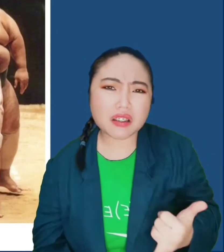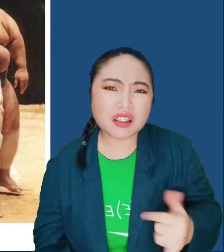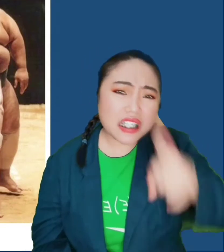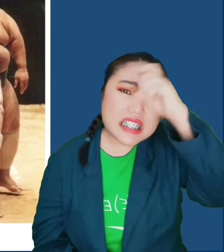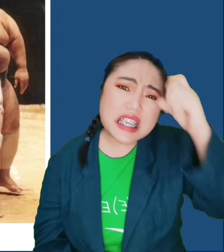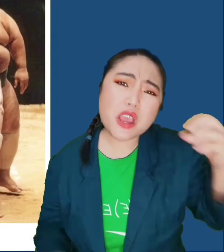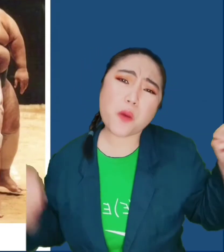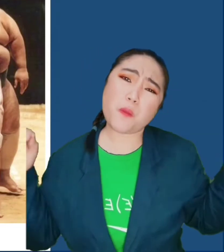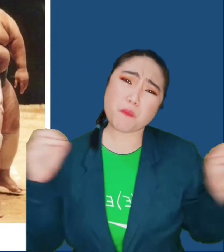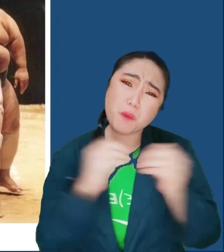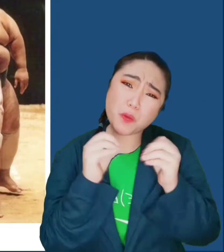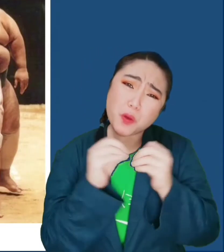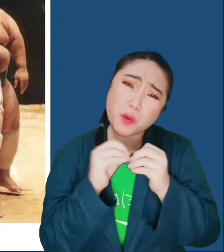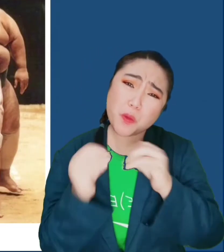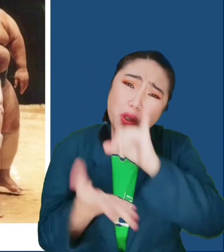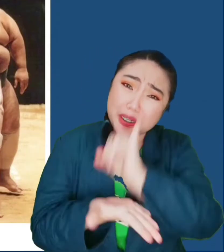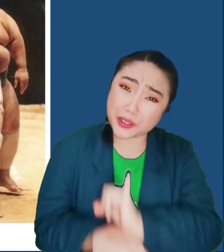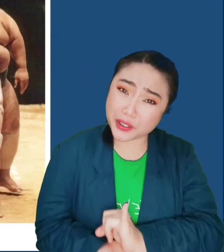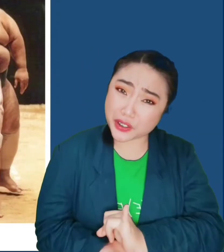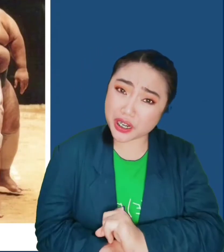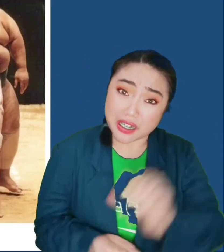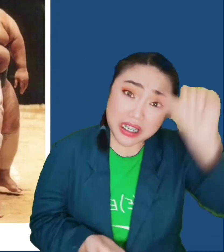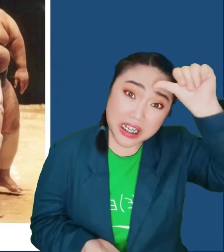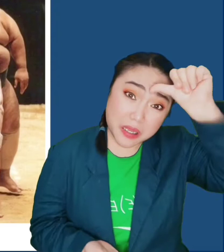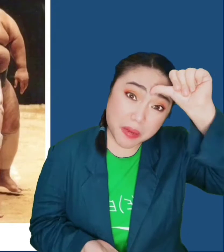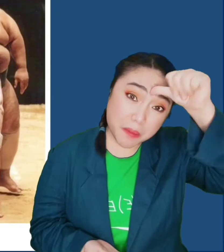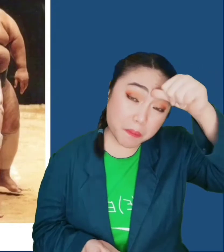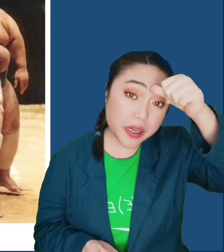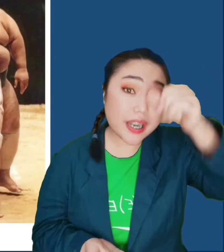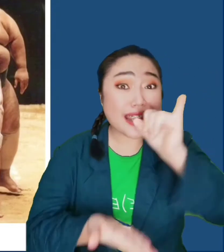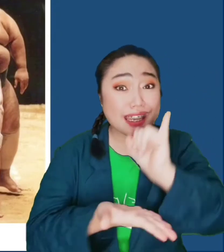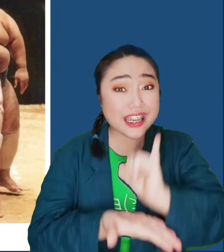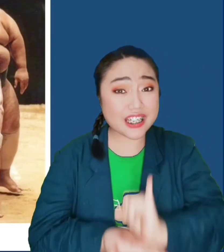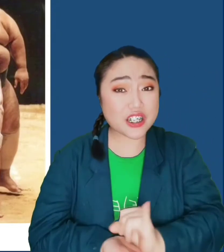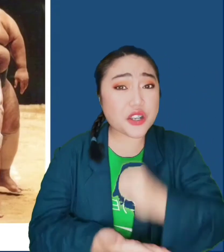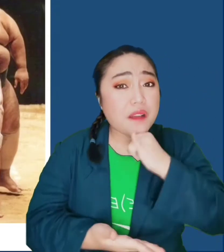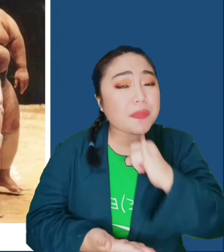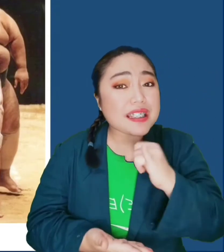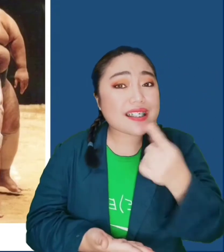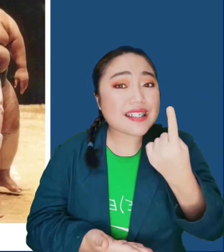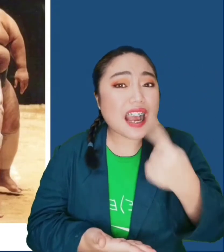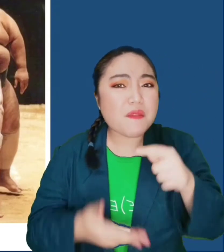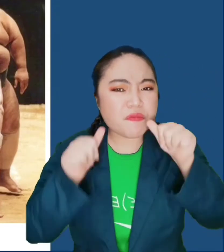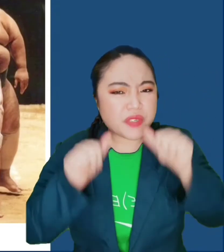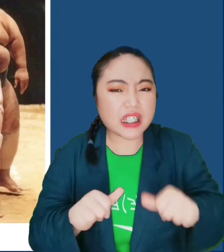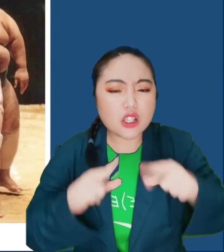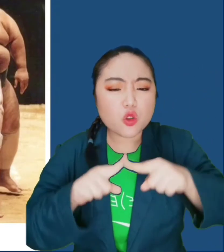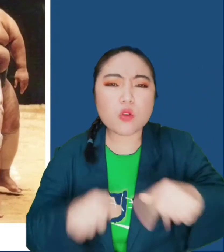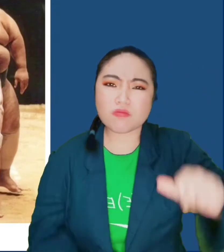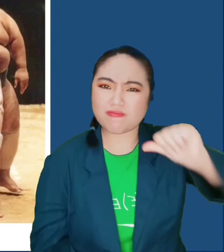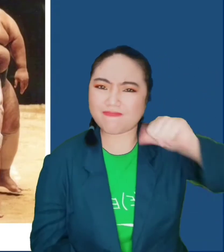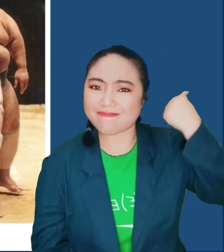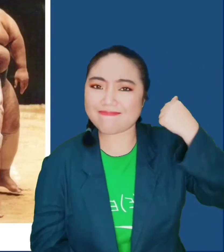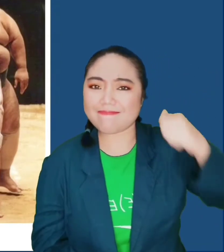push you. Why? Because you have more inertia. Remember, inertia is the ability